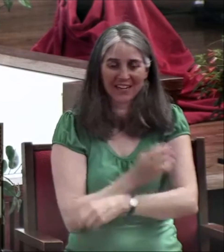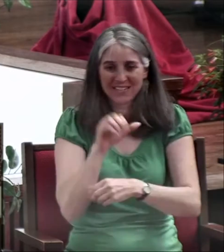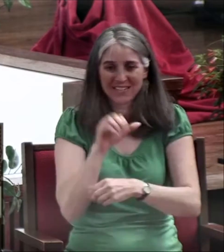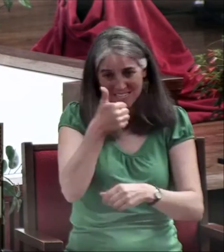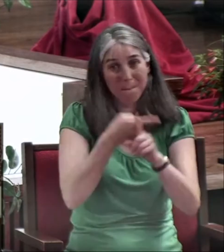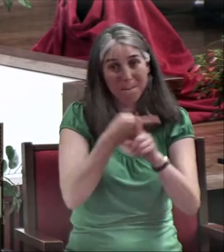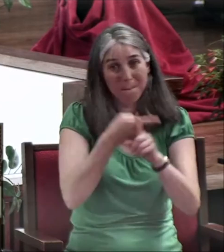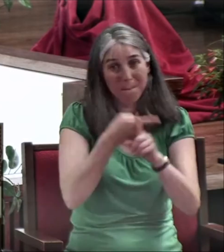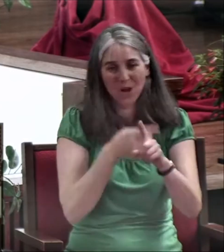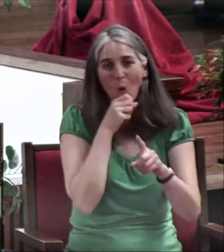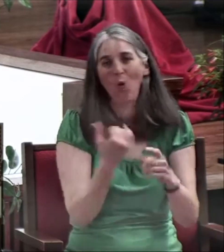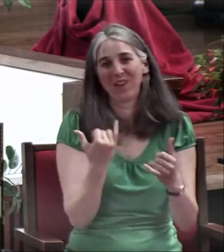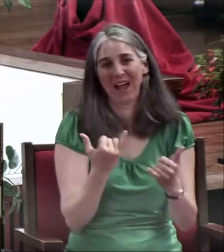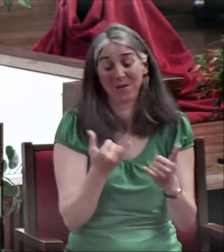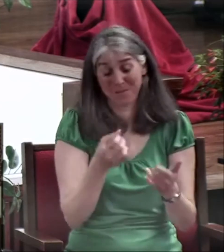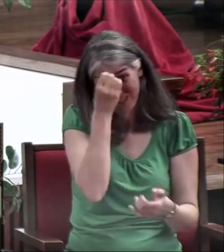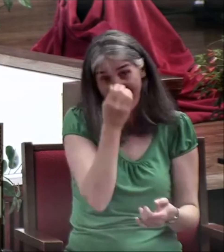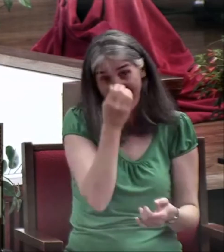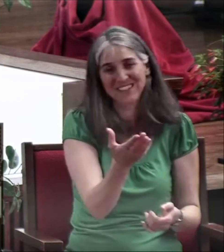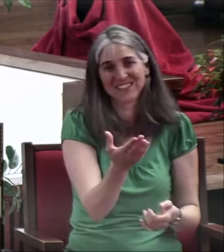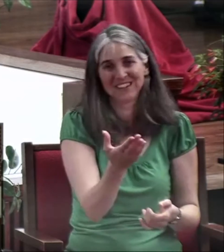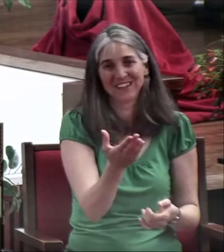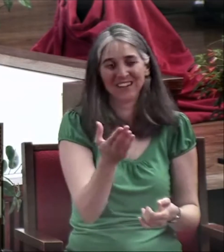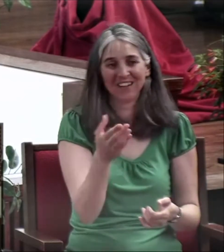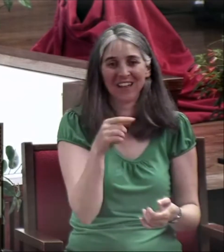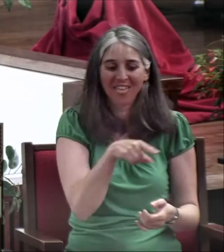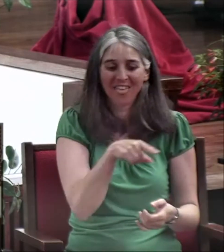months. Well, let's be honest,